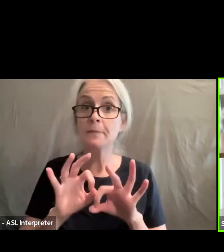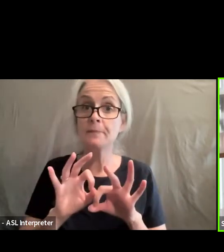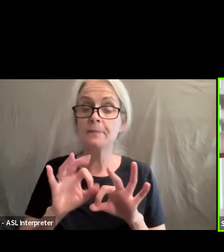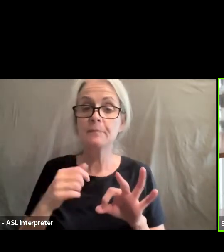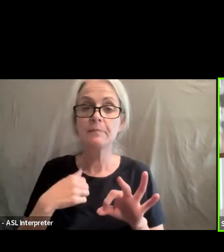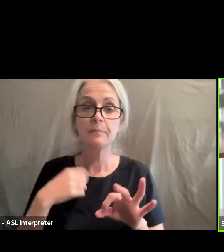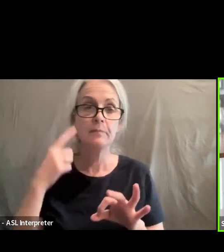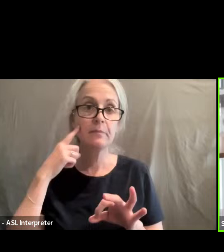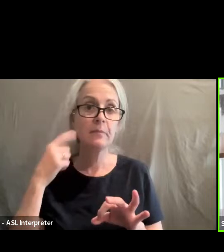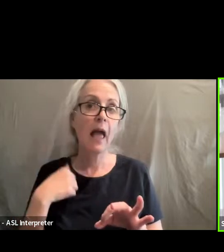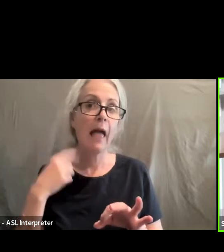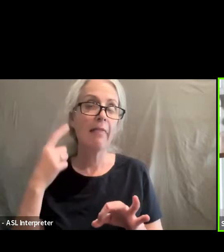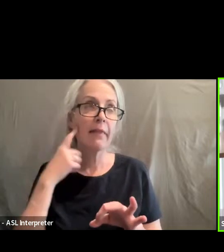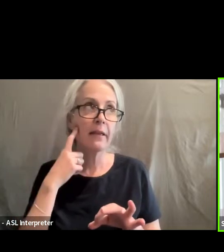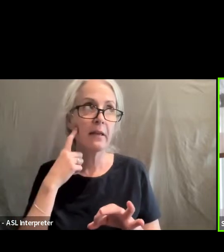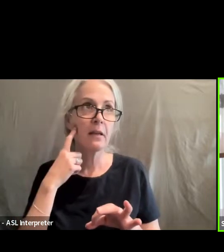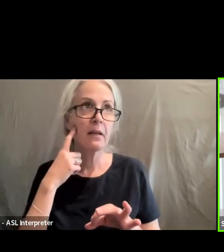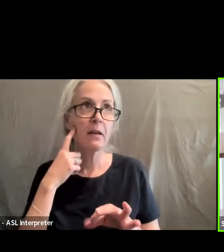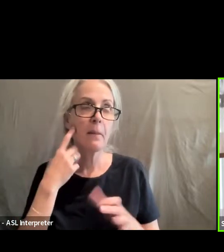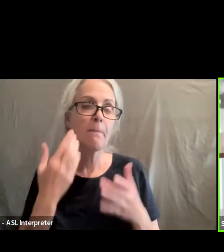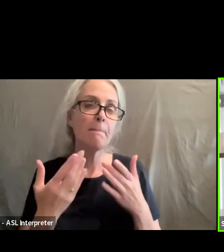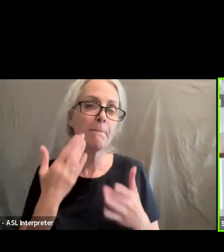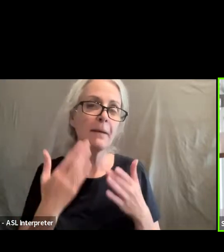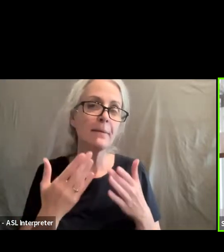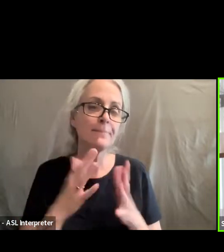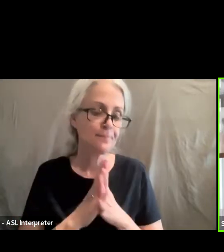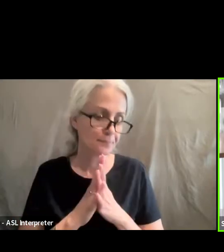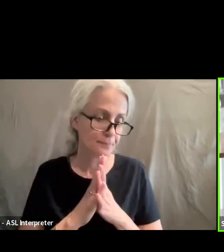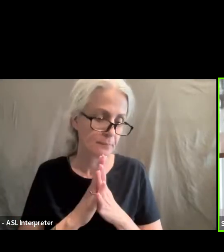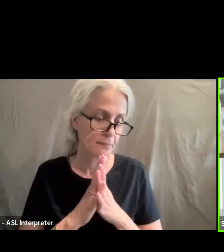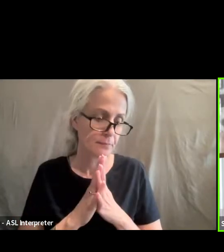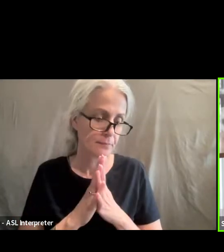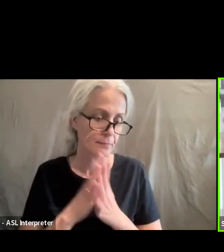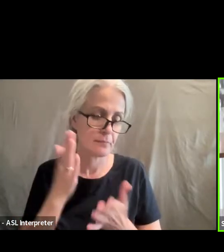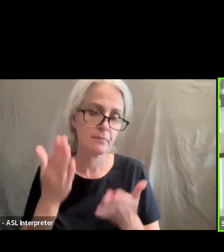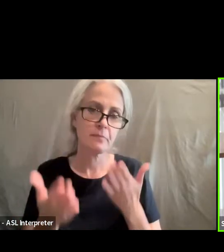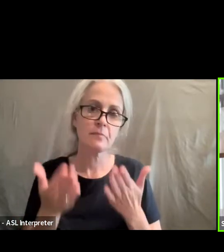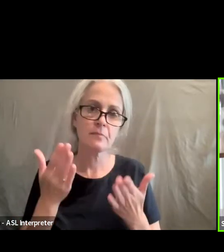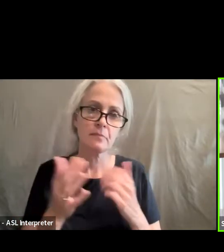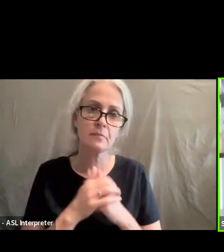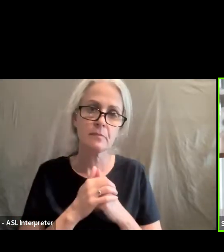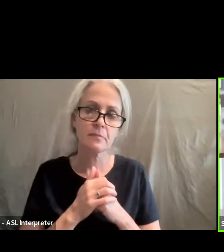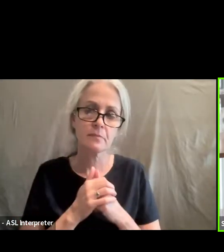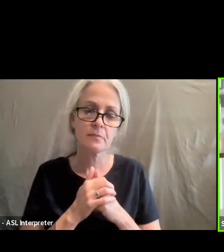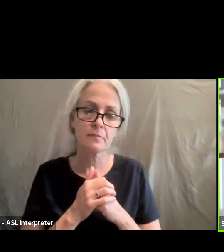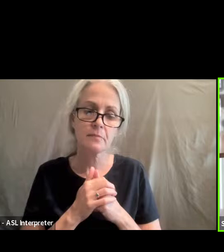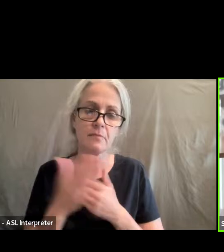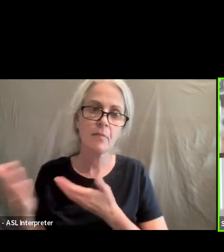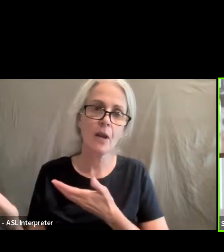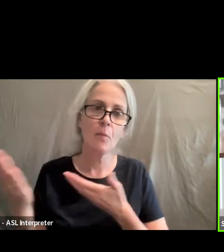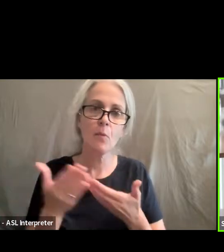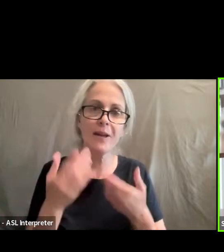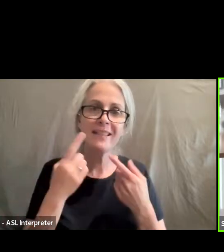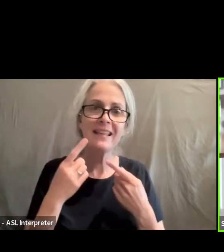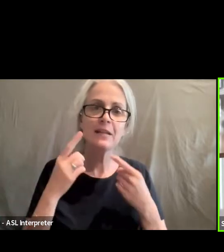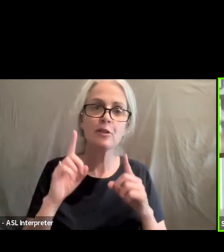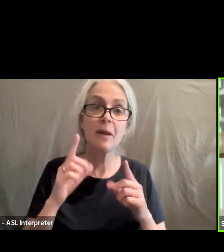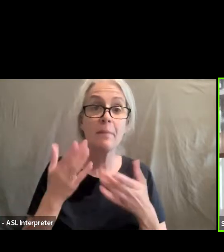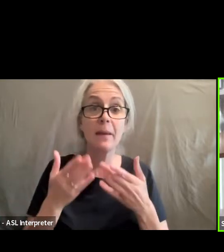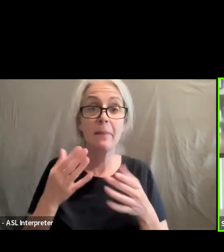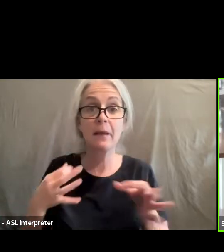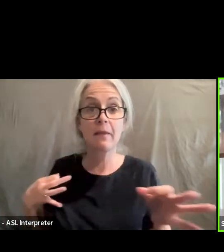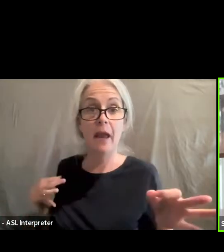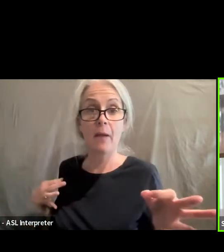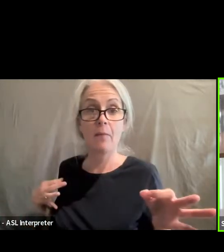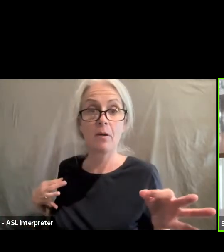think it may, what are your thoughts? I think it might bring the achievement gap